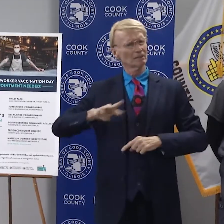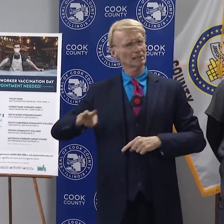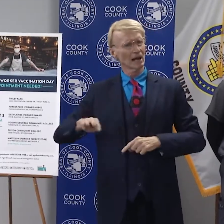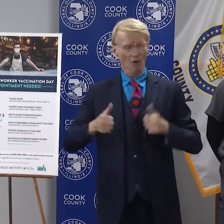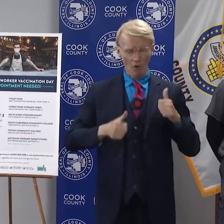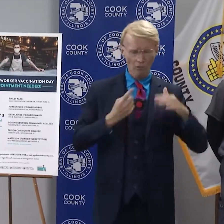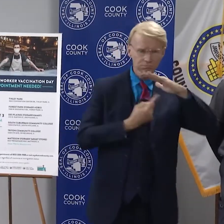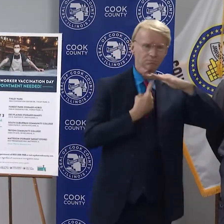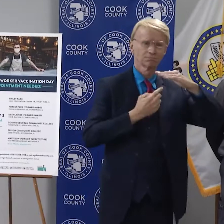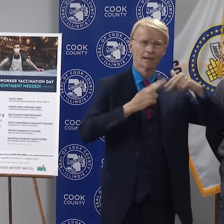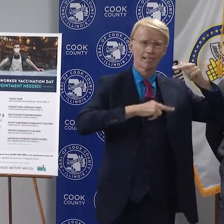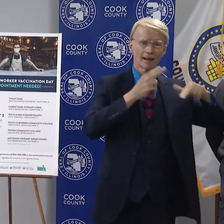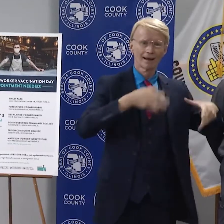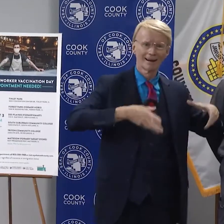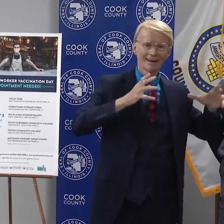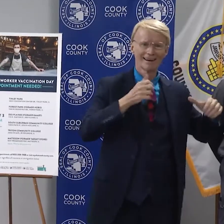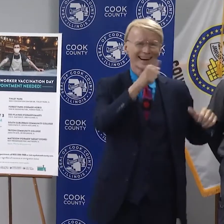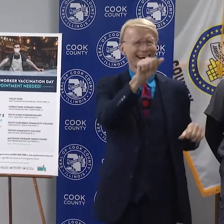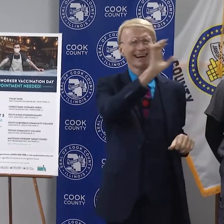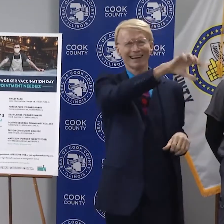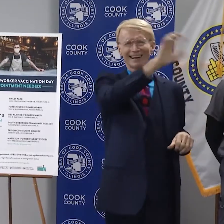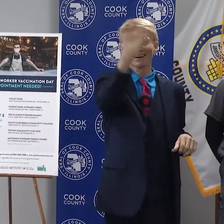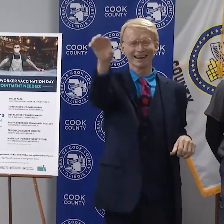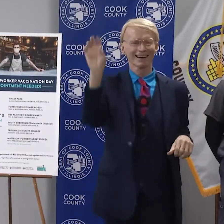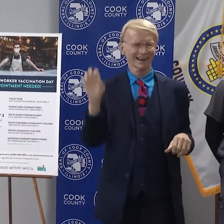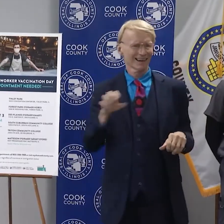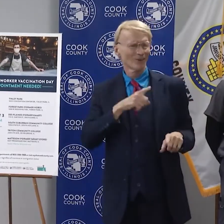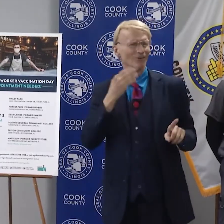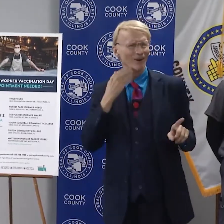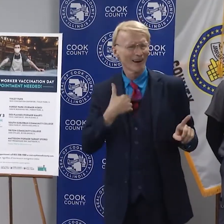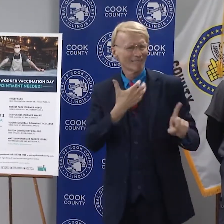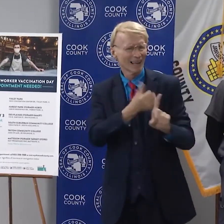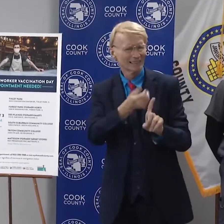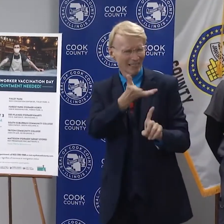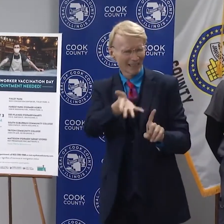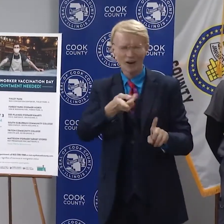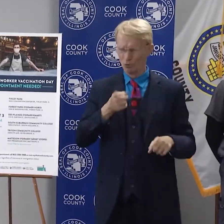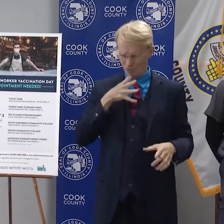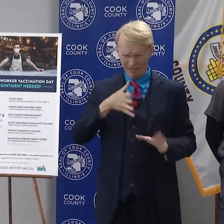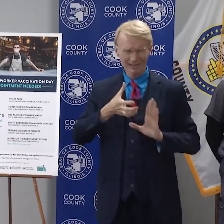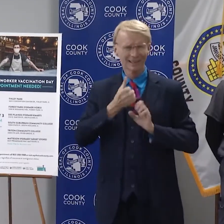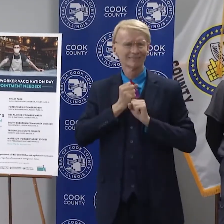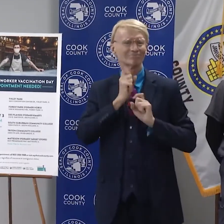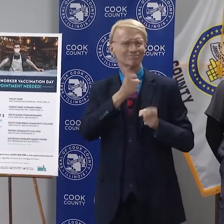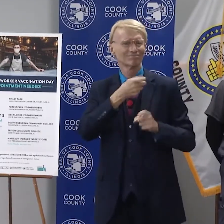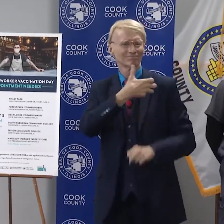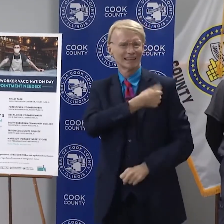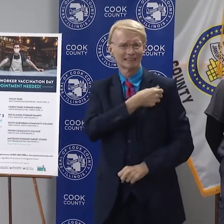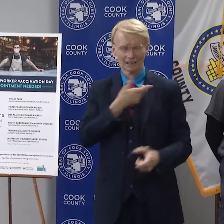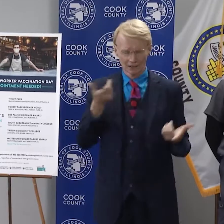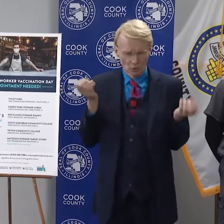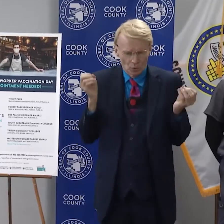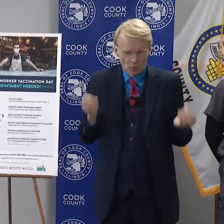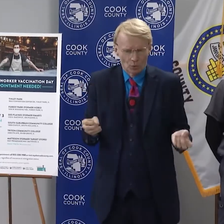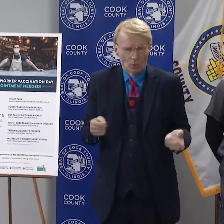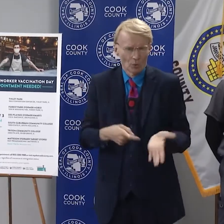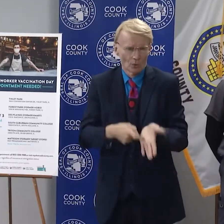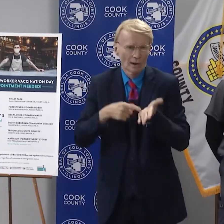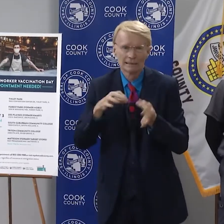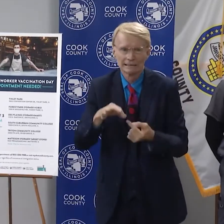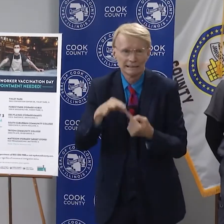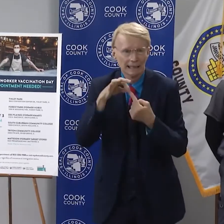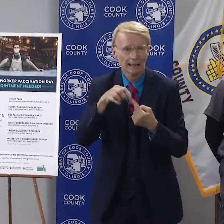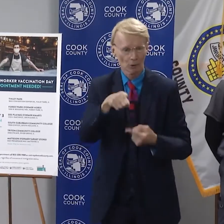our sites, and almost go to any location where you know that vaccine is being offered and you can get one. There really is no requirement other than